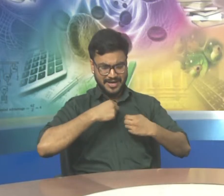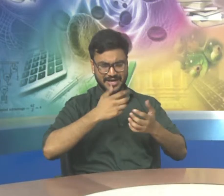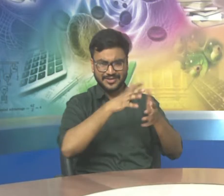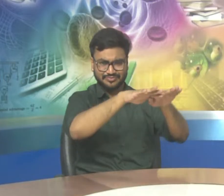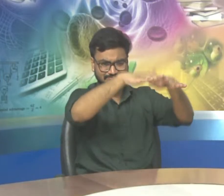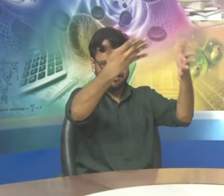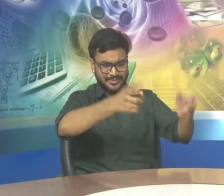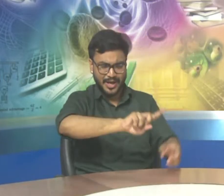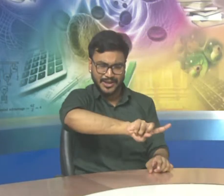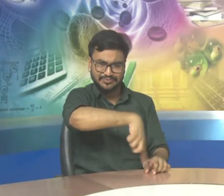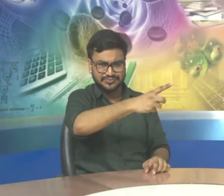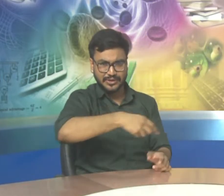For example,